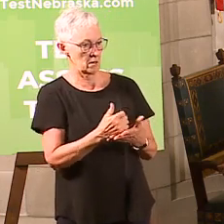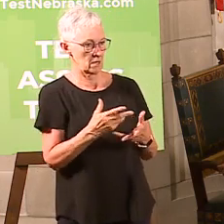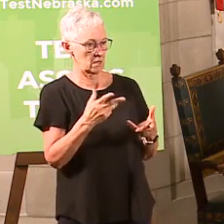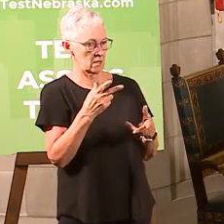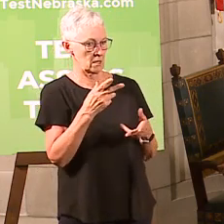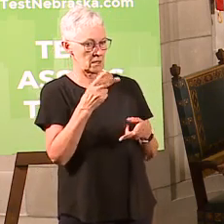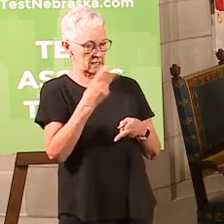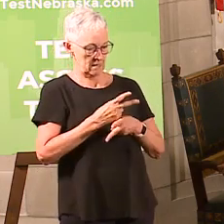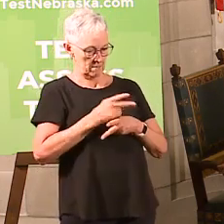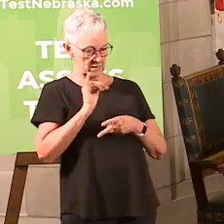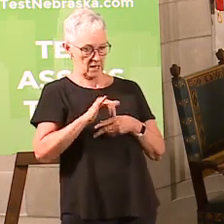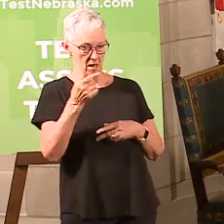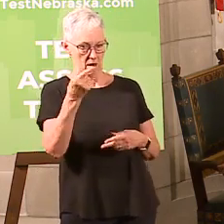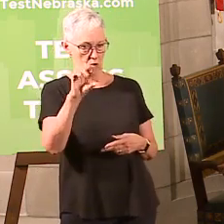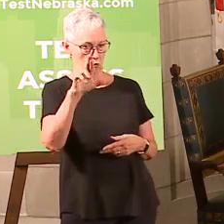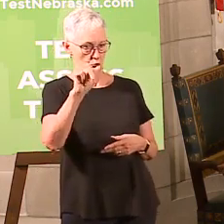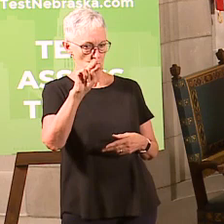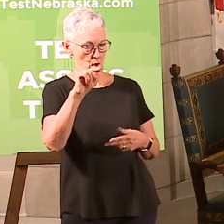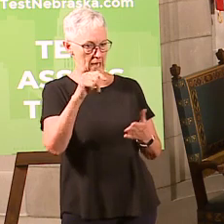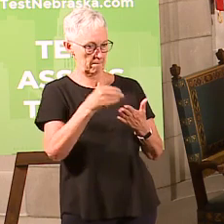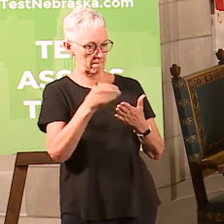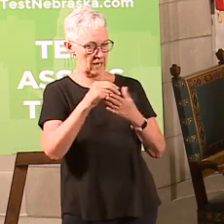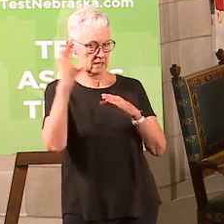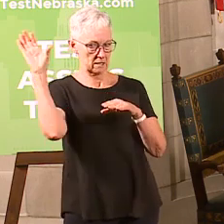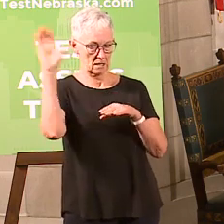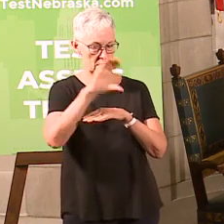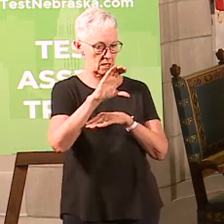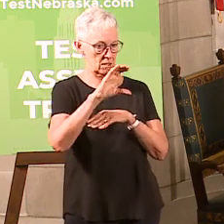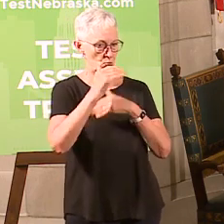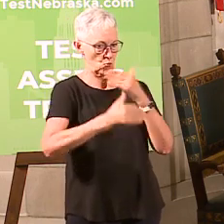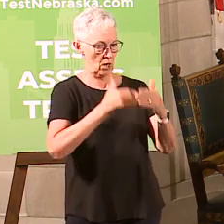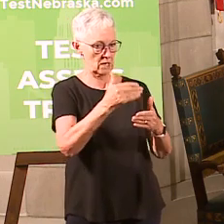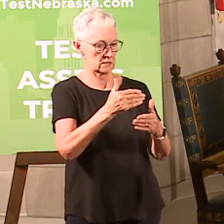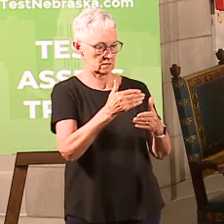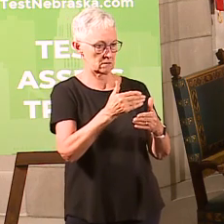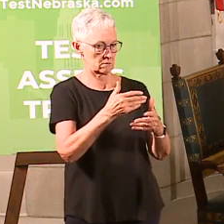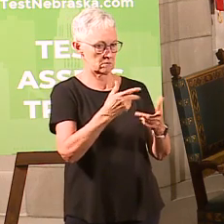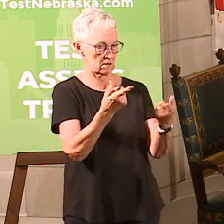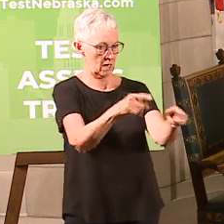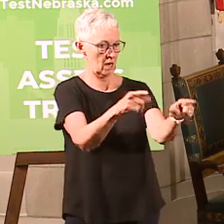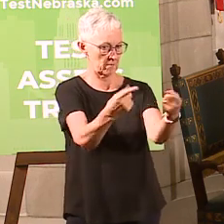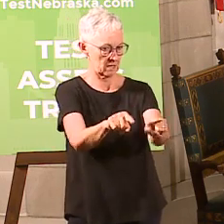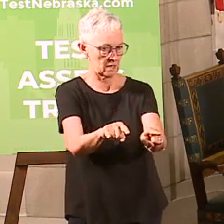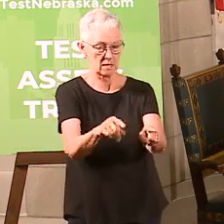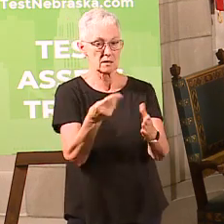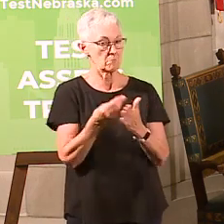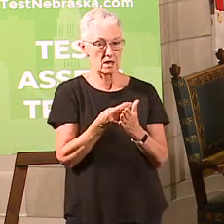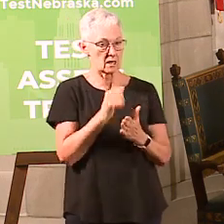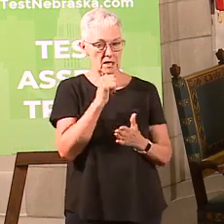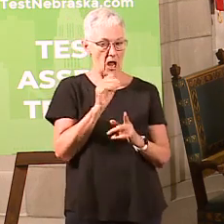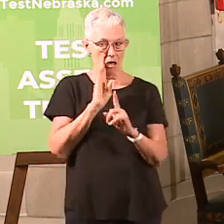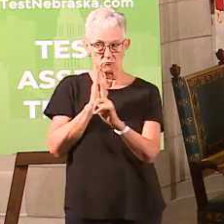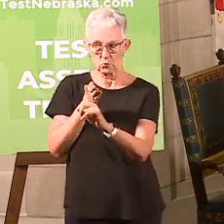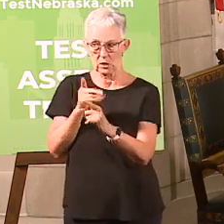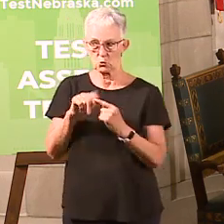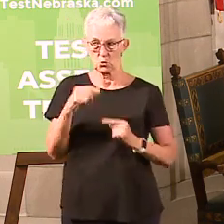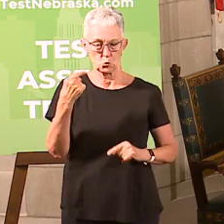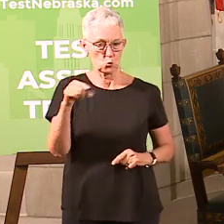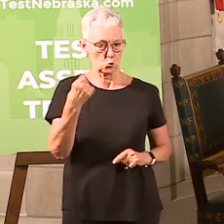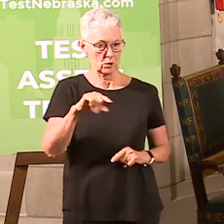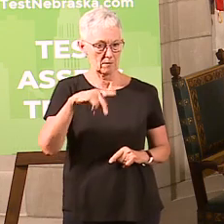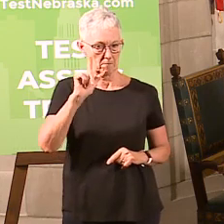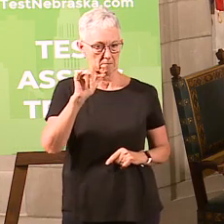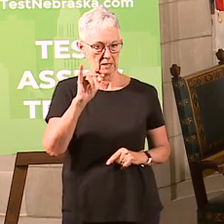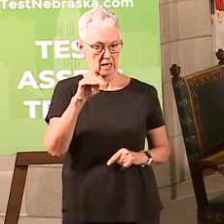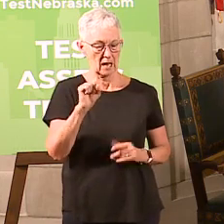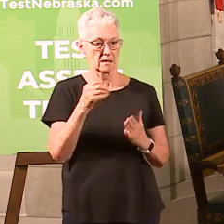together. But the grant itself doesn't go to Green Plains. The grant goes to the gas stations who are installing those